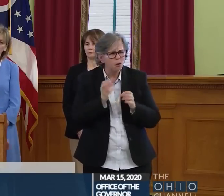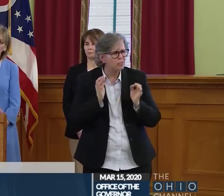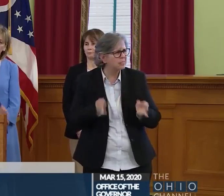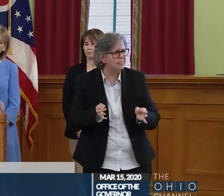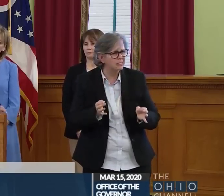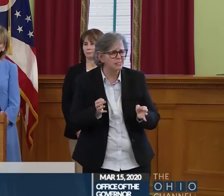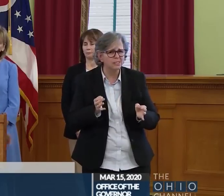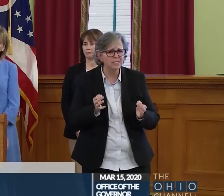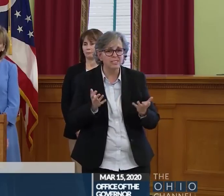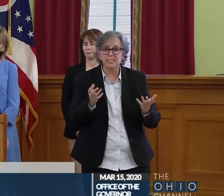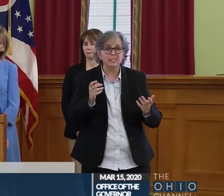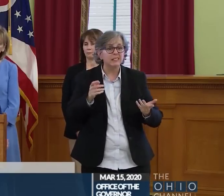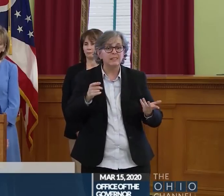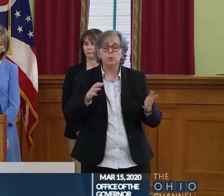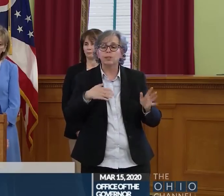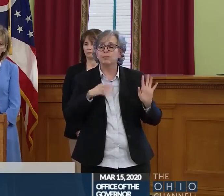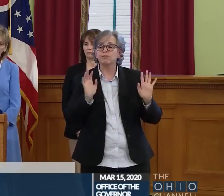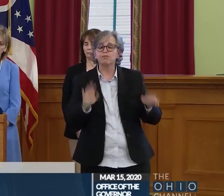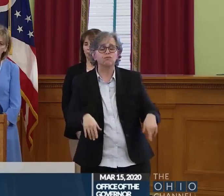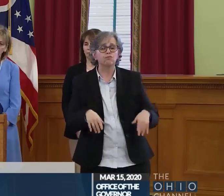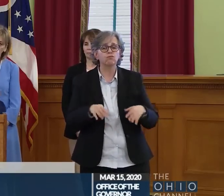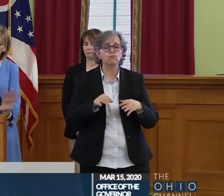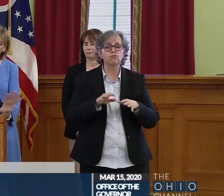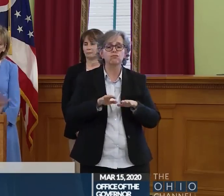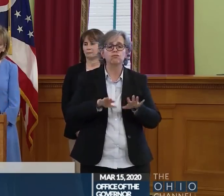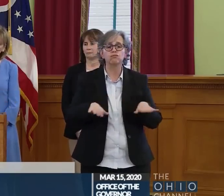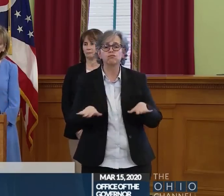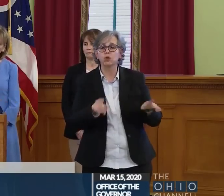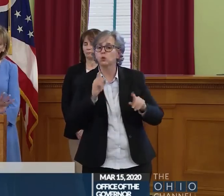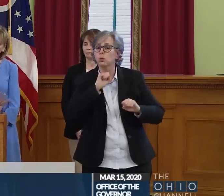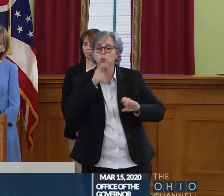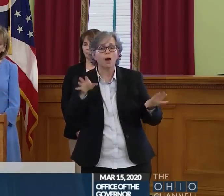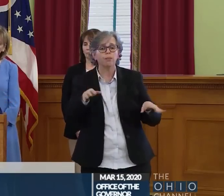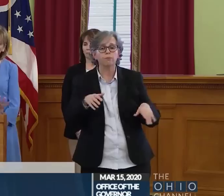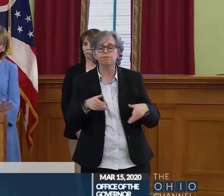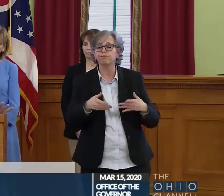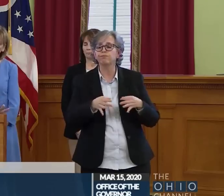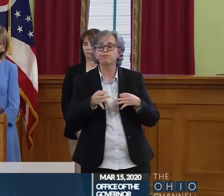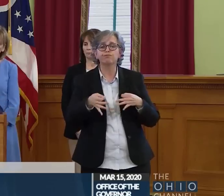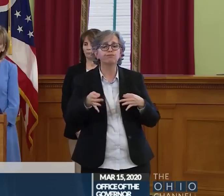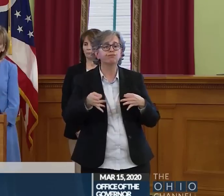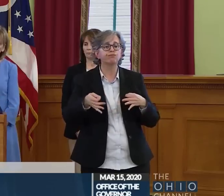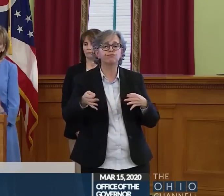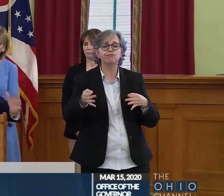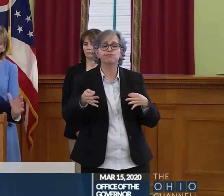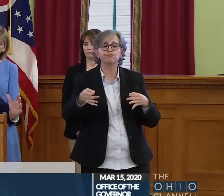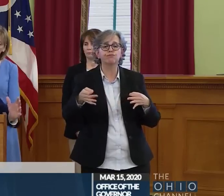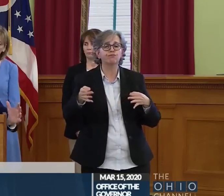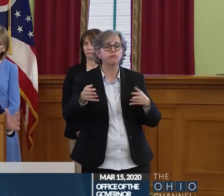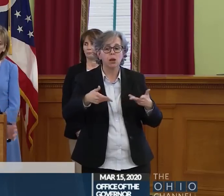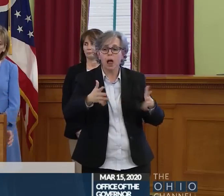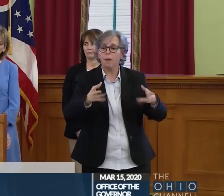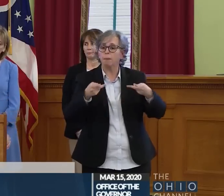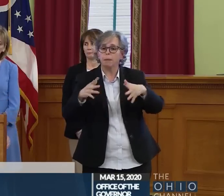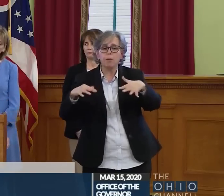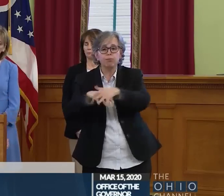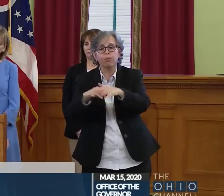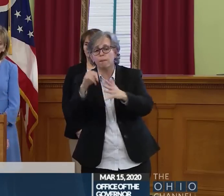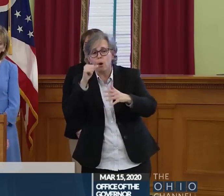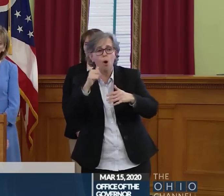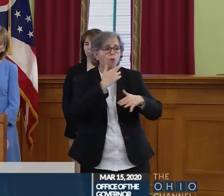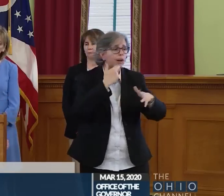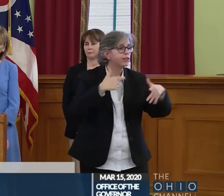if we do not act and stop and break up these groups and get some distance, people,